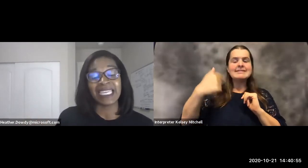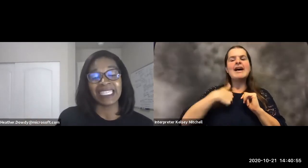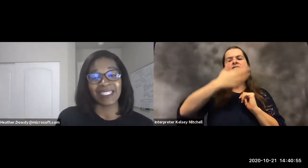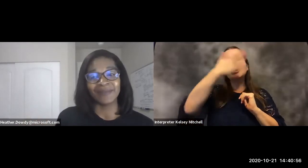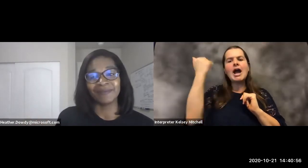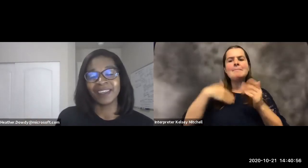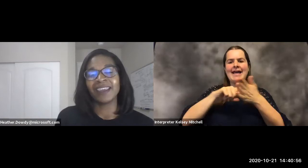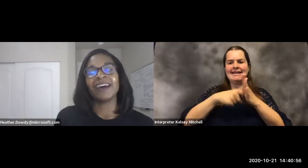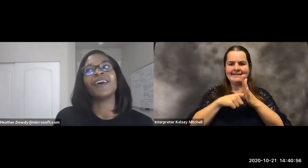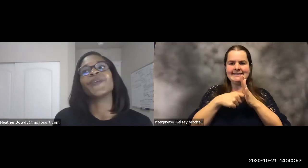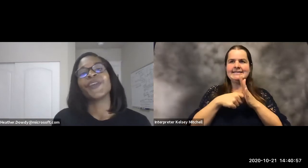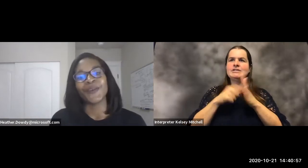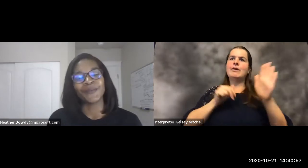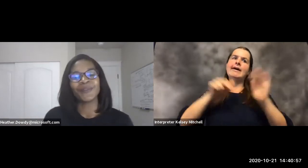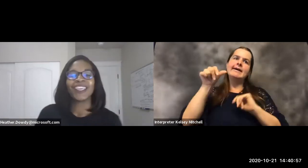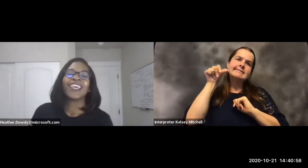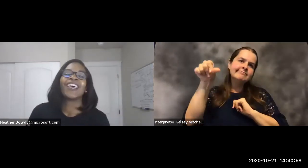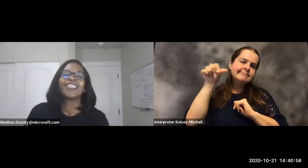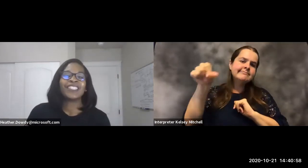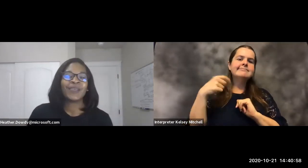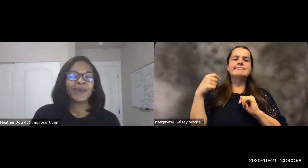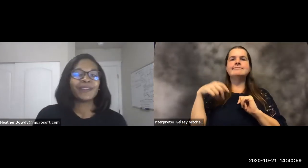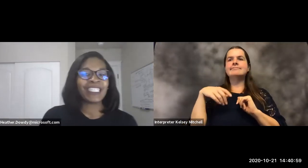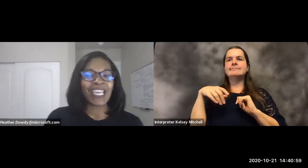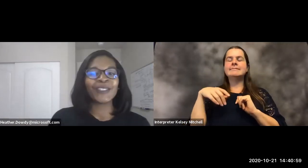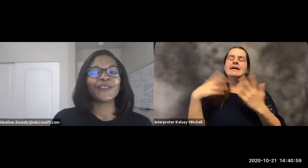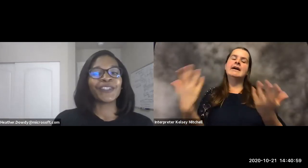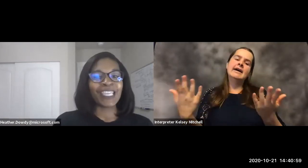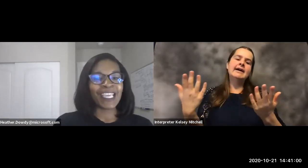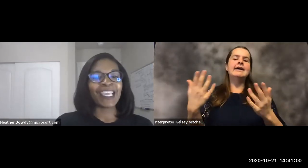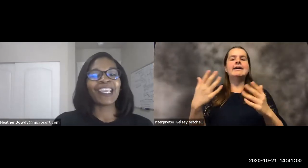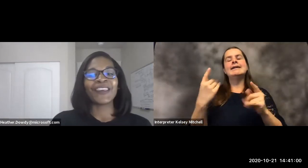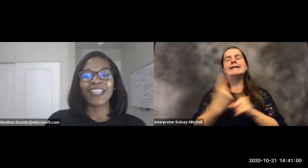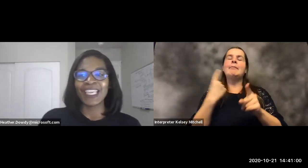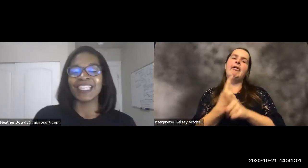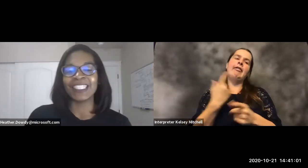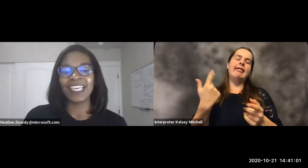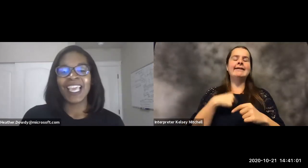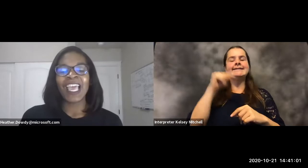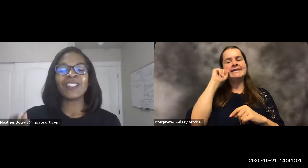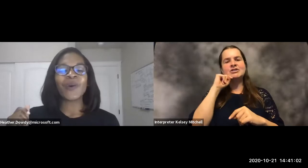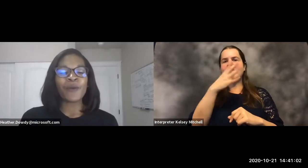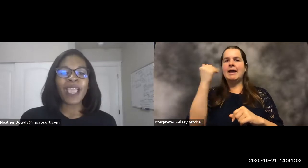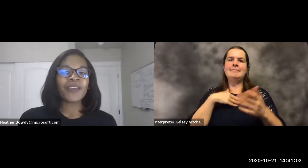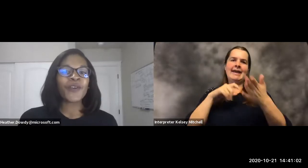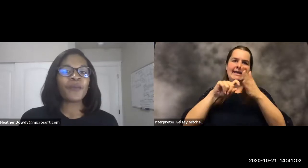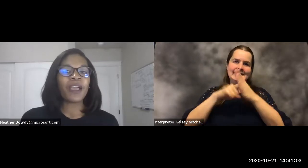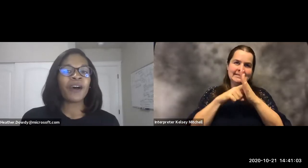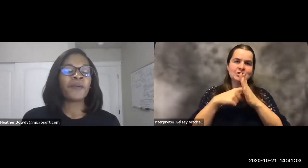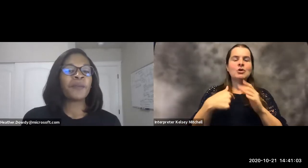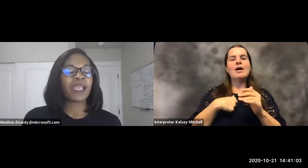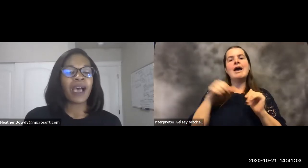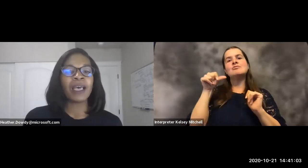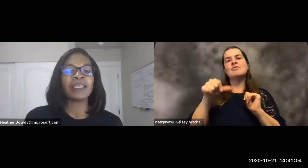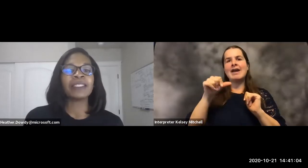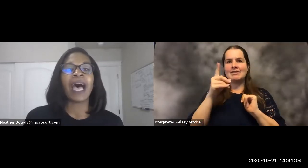my keys. Oh no, the typical teenager forgetting their keys. And so I rang the